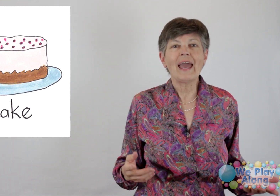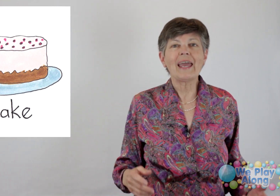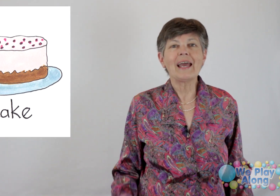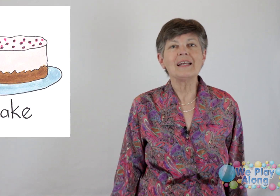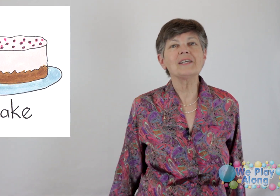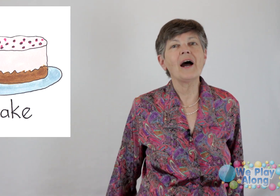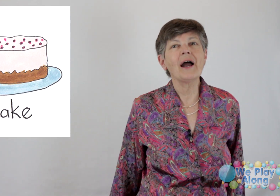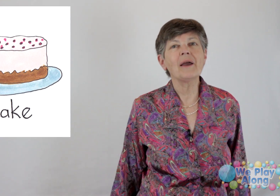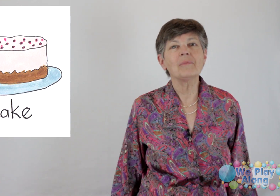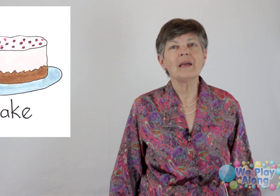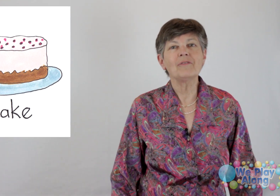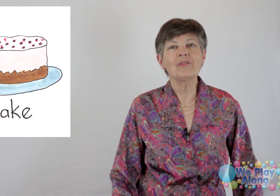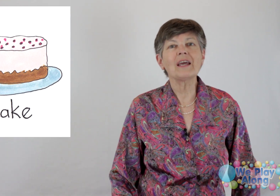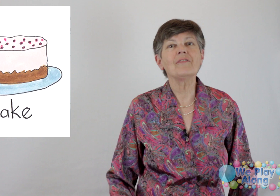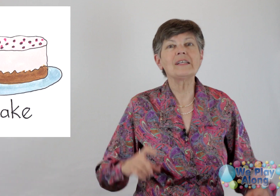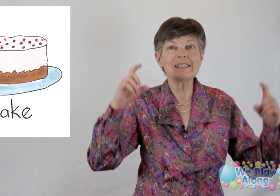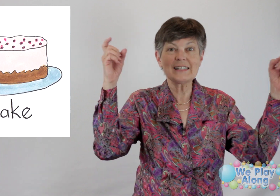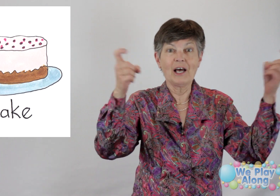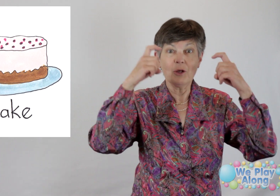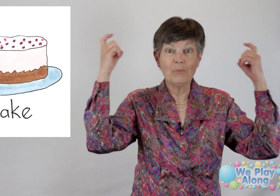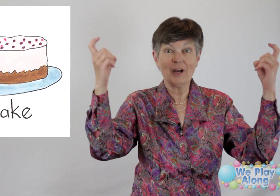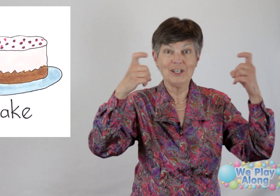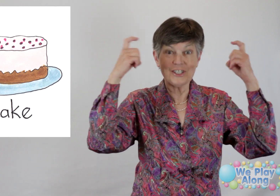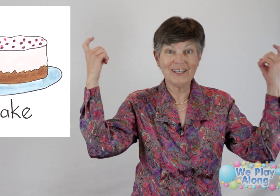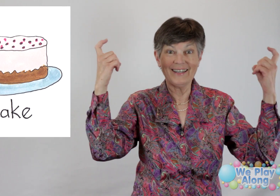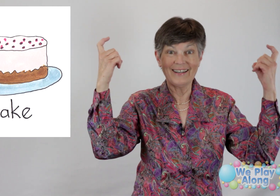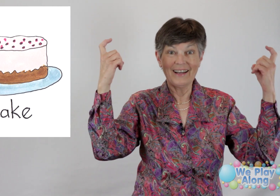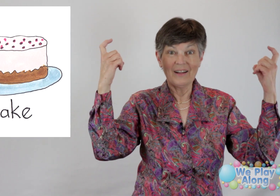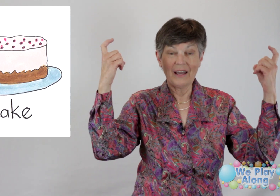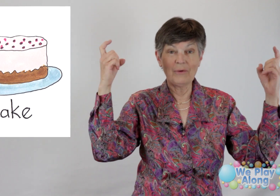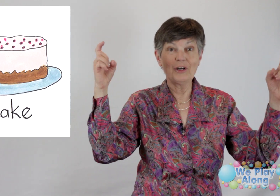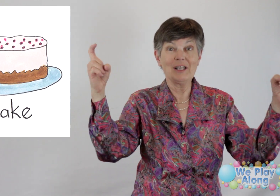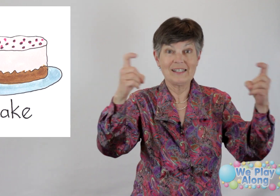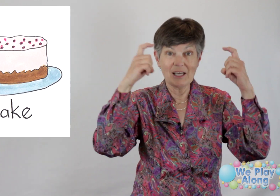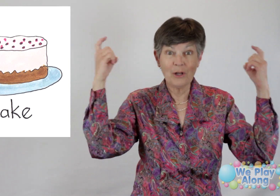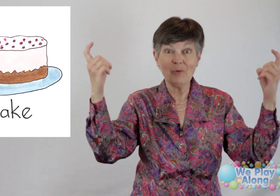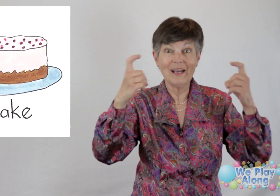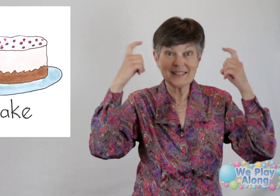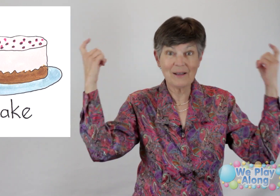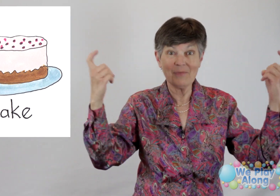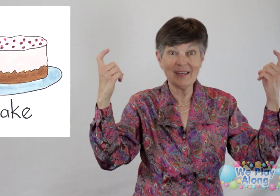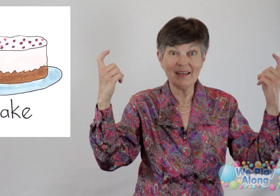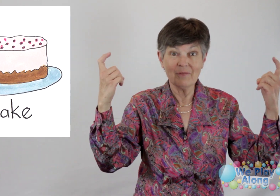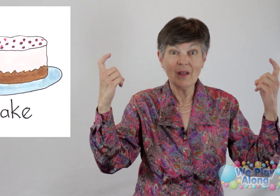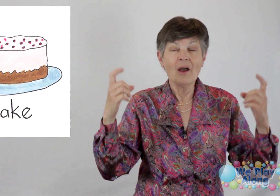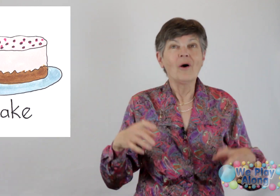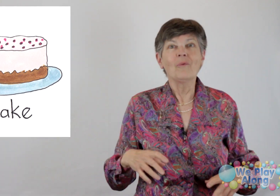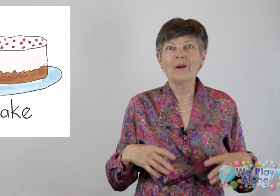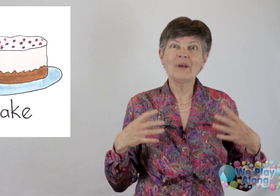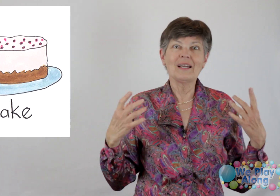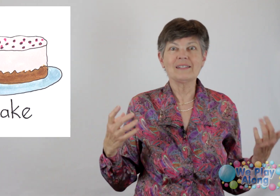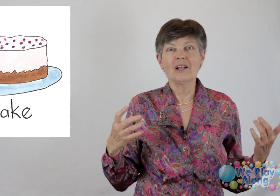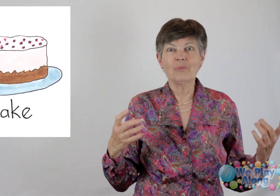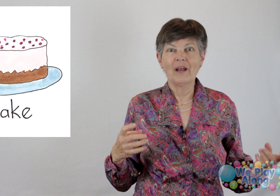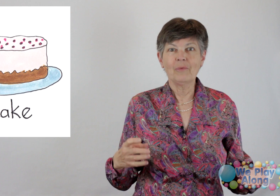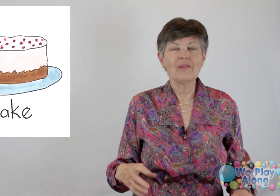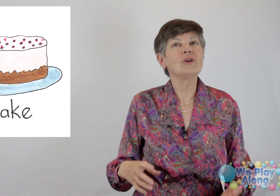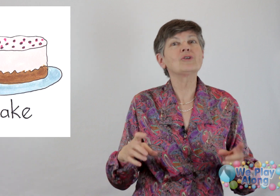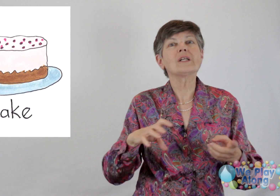cake anytime, if you think of a celebration, like when you're going to celebrate something, what are we going to celebrate it with?